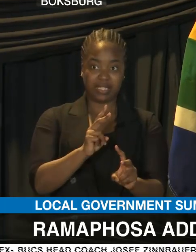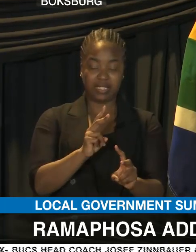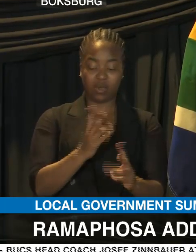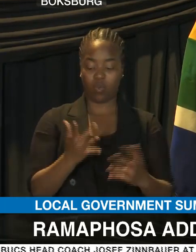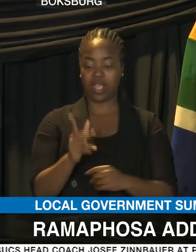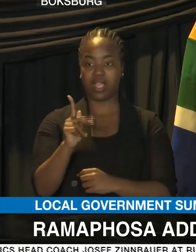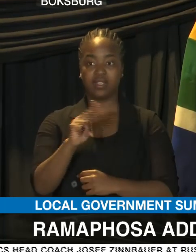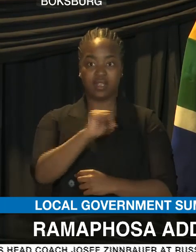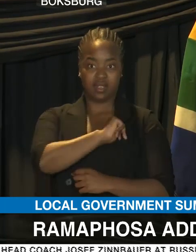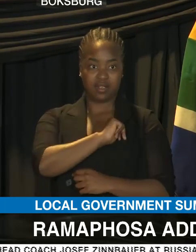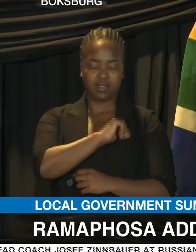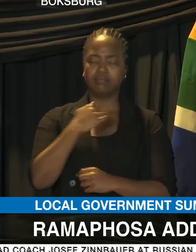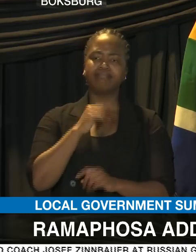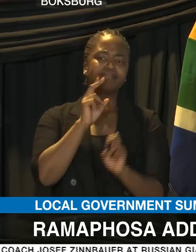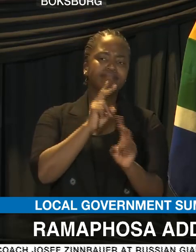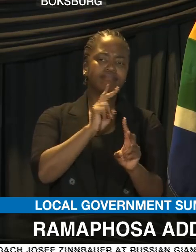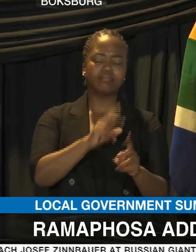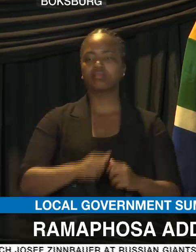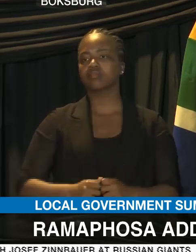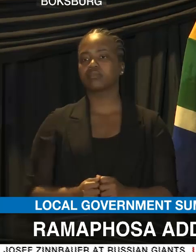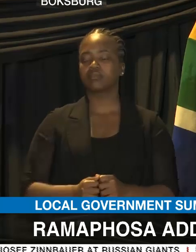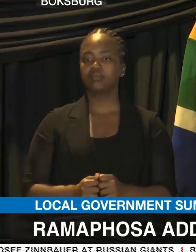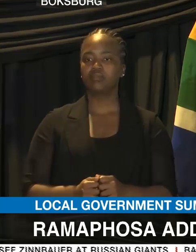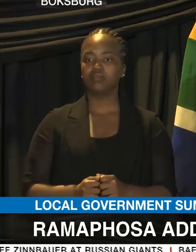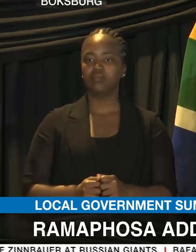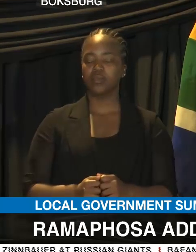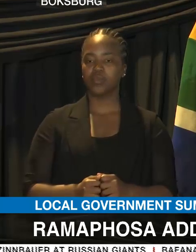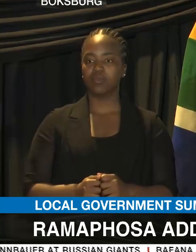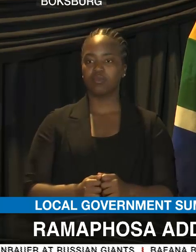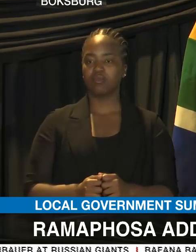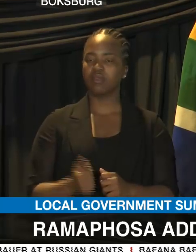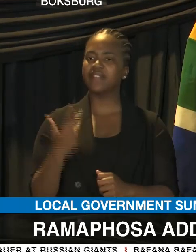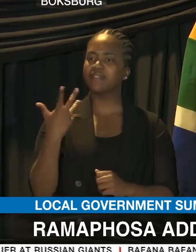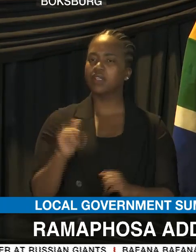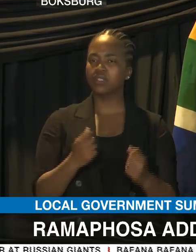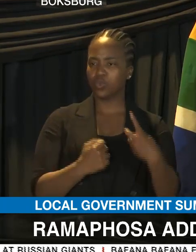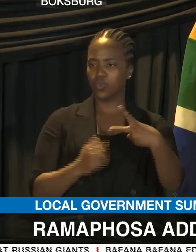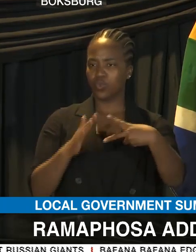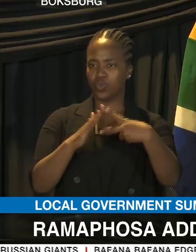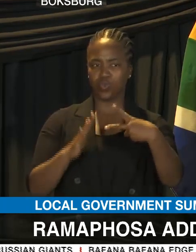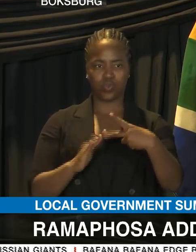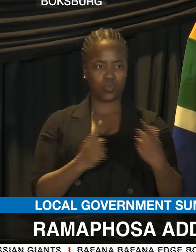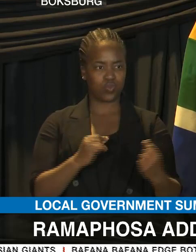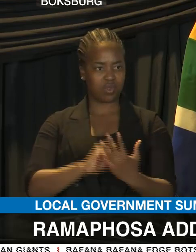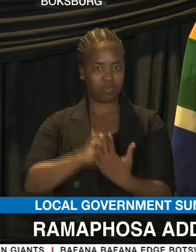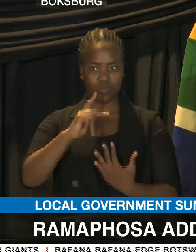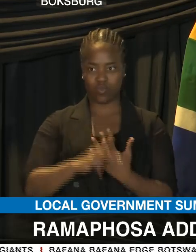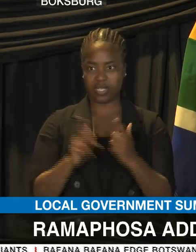in KwaZulu-Natal. We attended the launches of 2 expansion